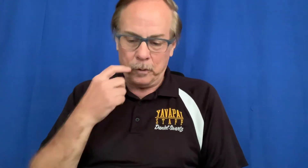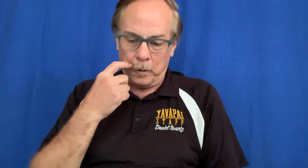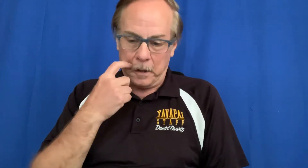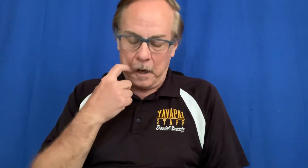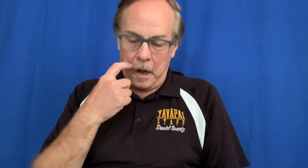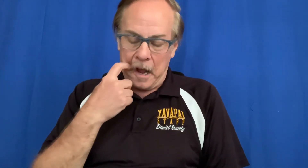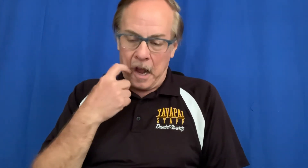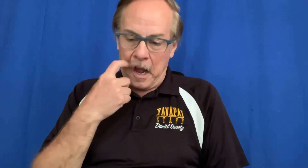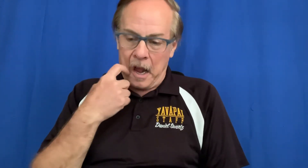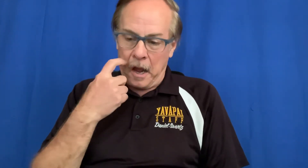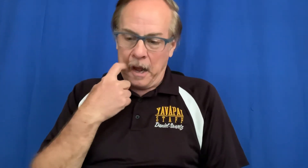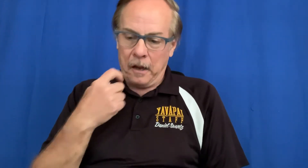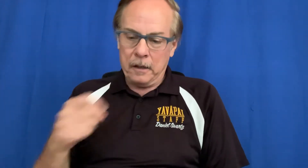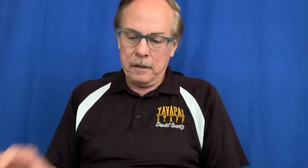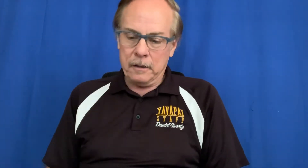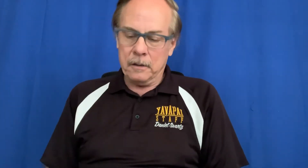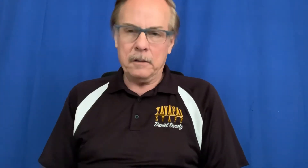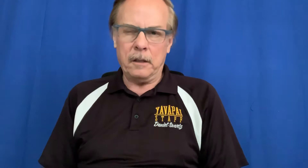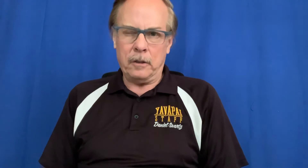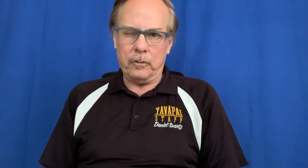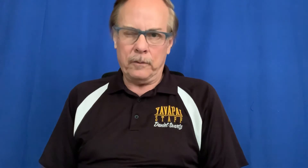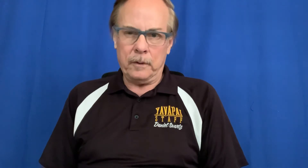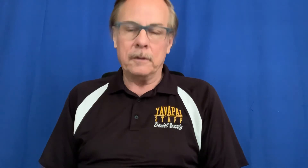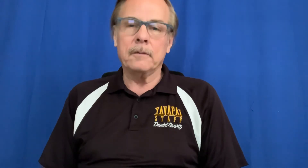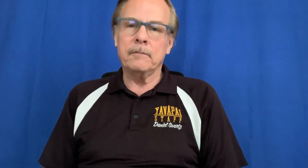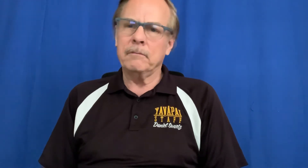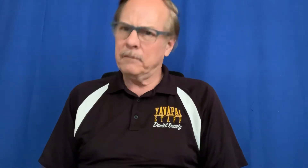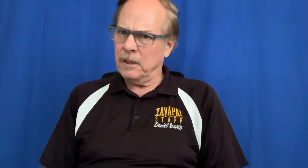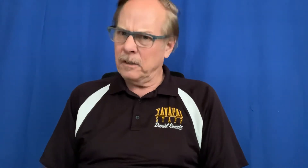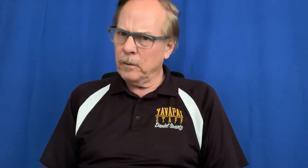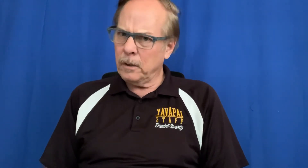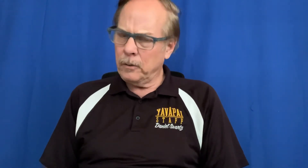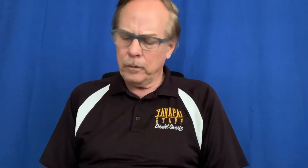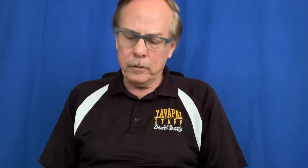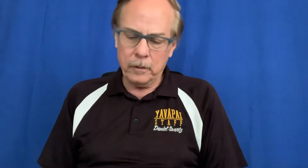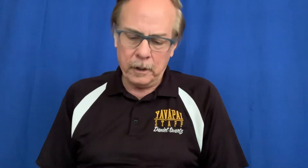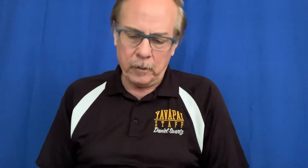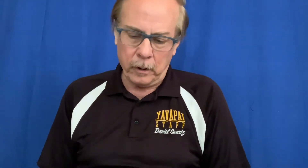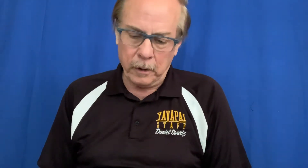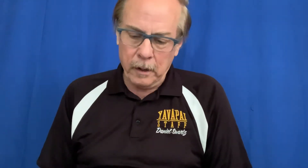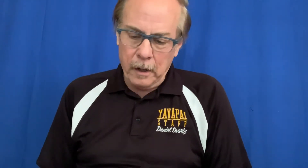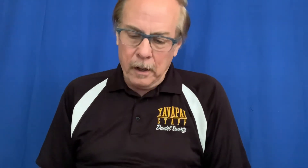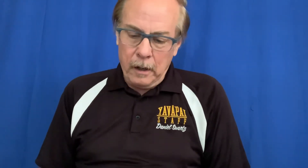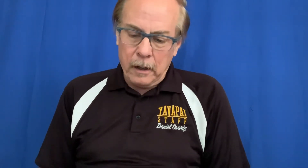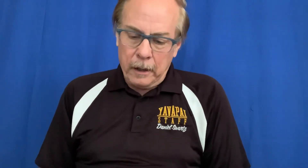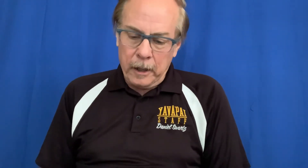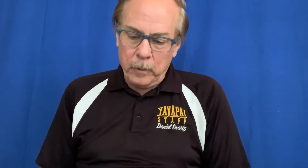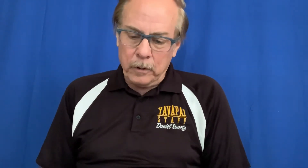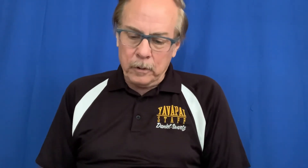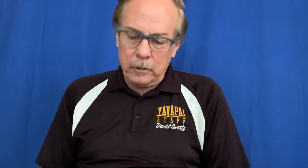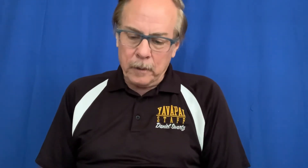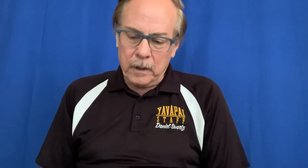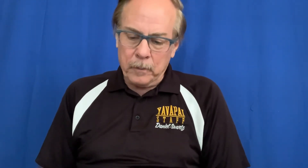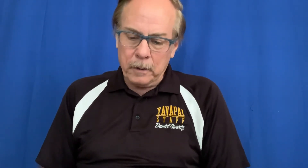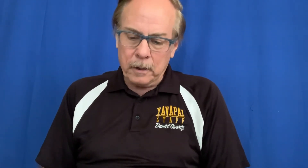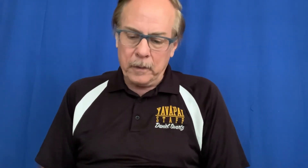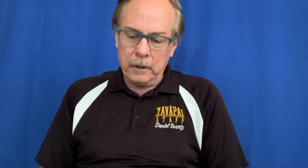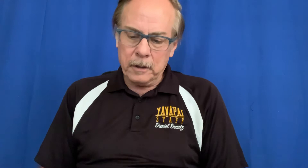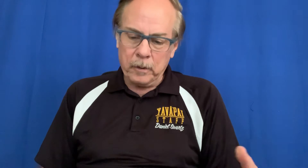story. It's not a true fish. Is it really true? Anyway, not able to do something because something is